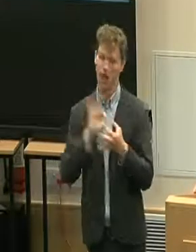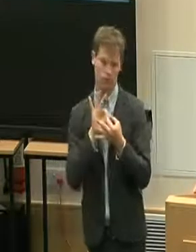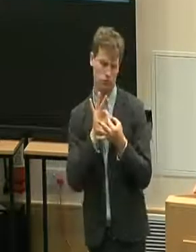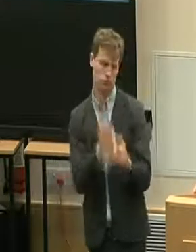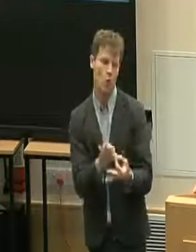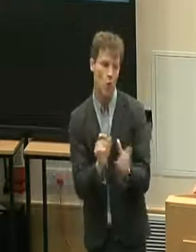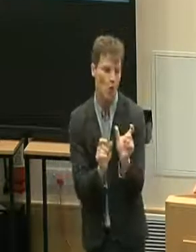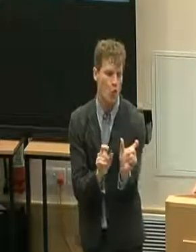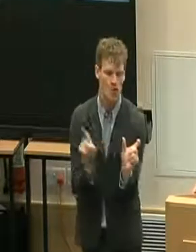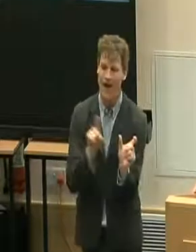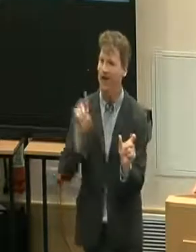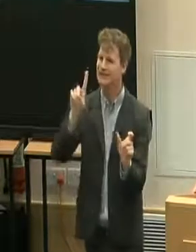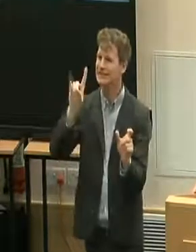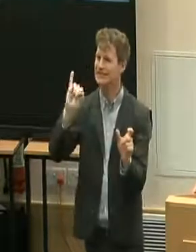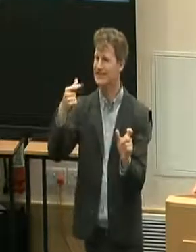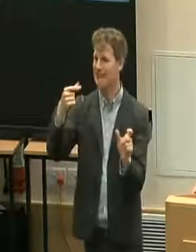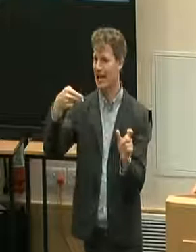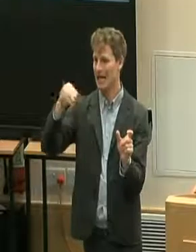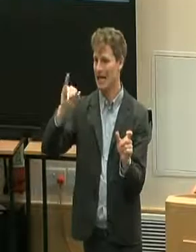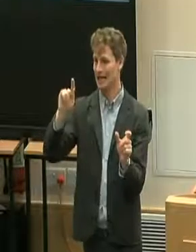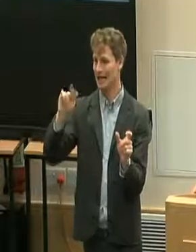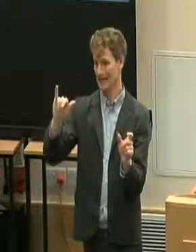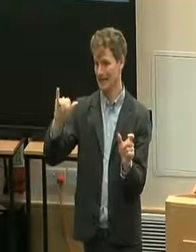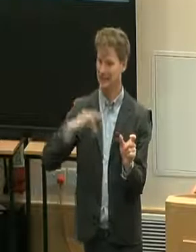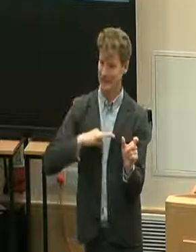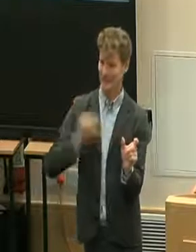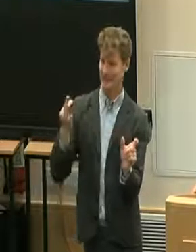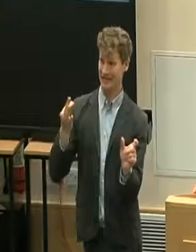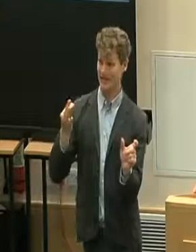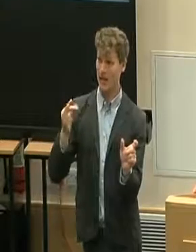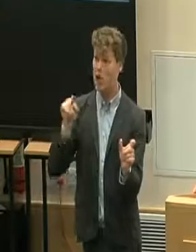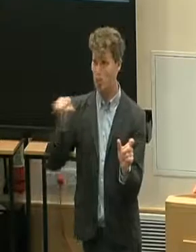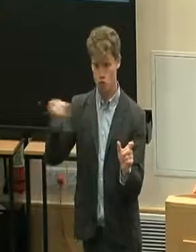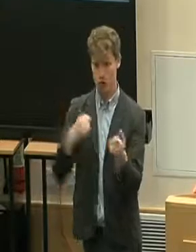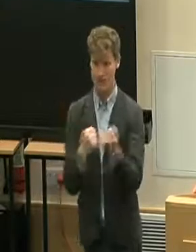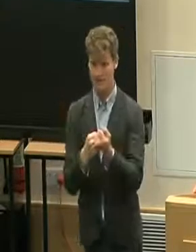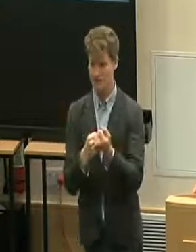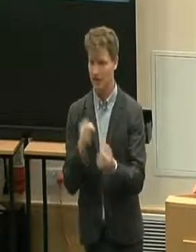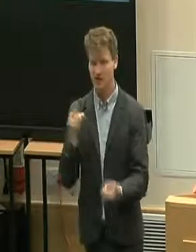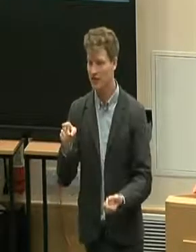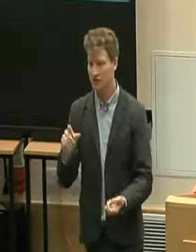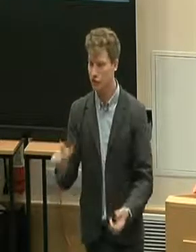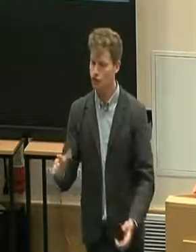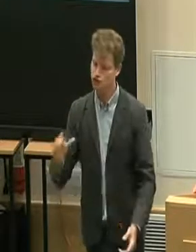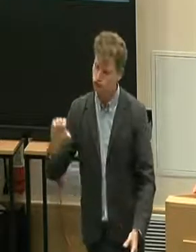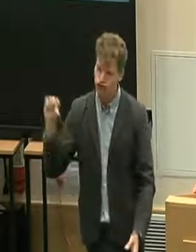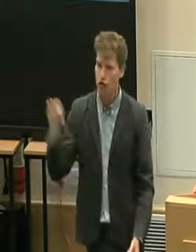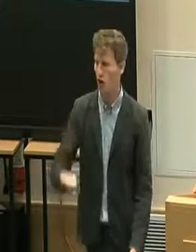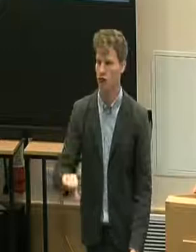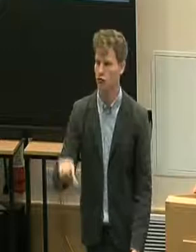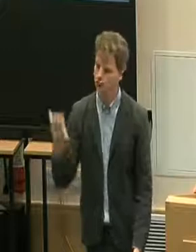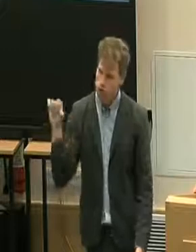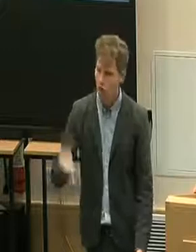is the most foolish thing to do as an advocate. Imagine a politician being